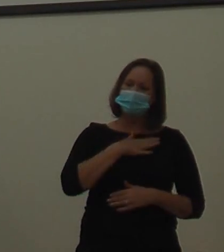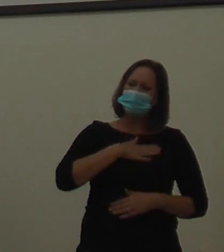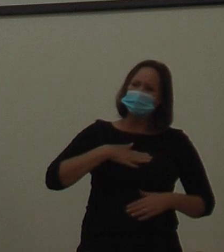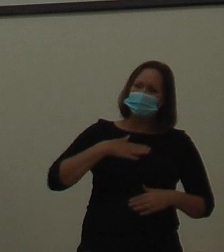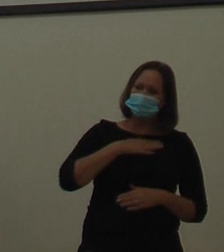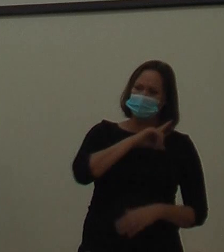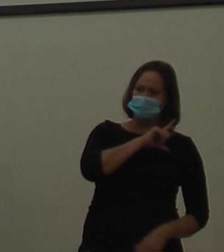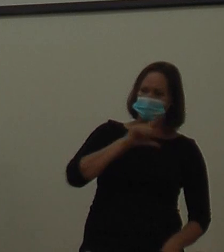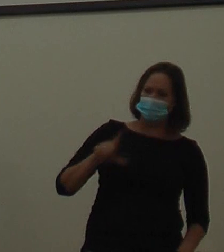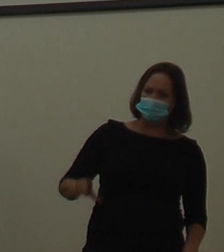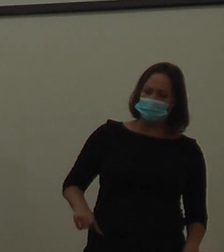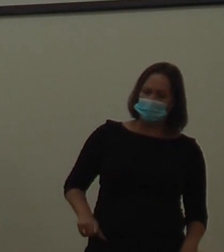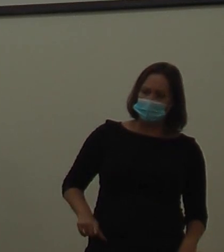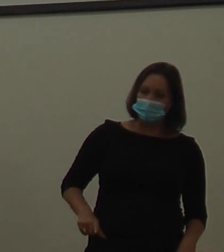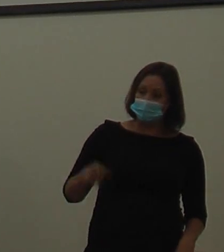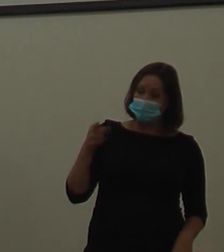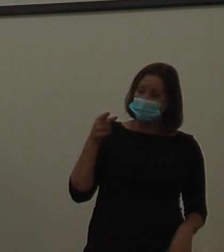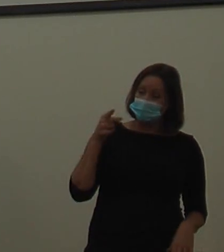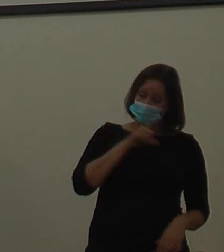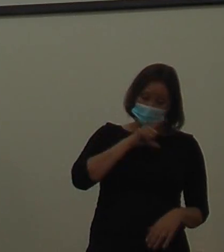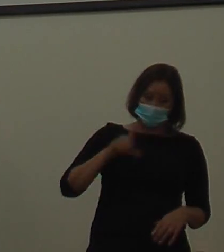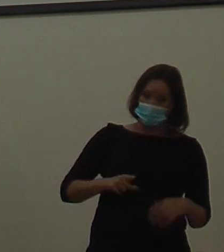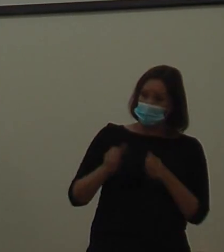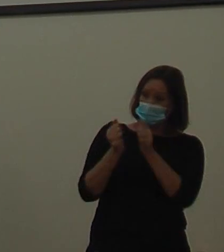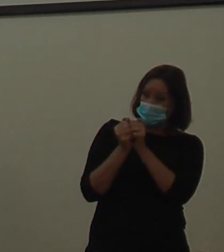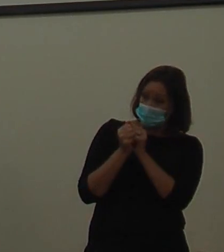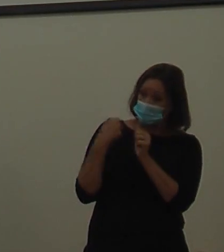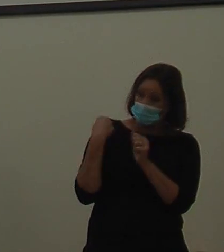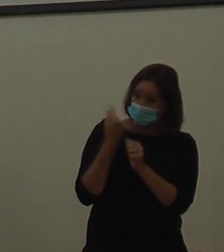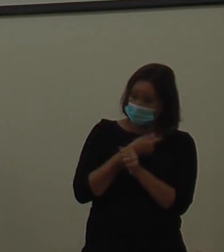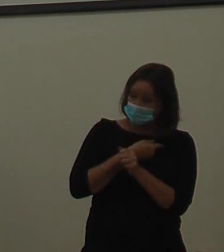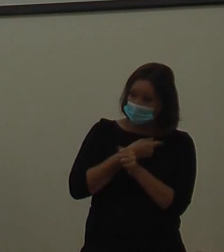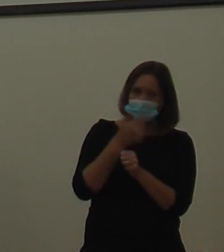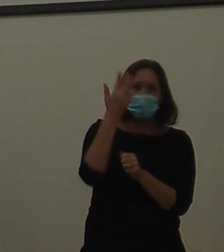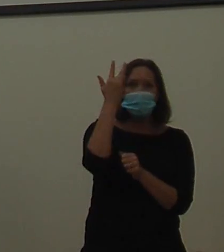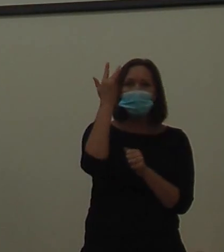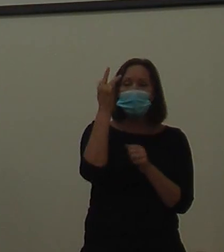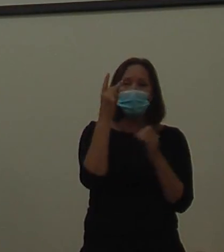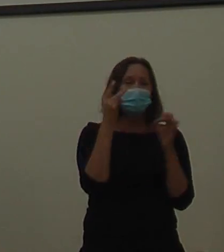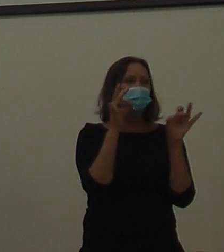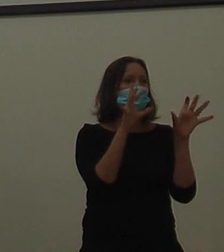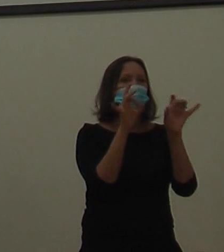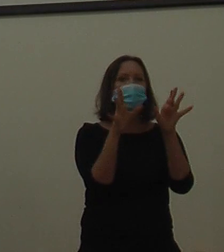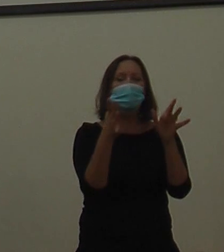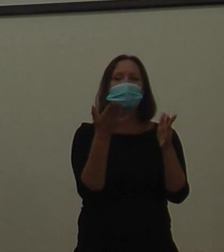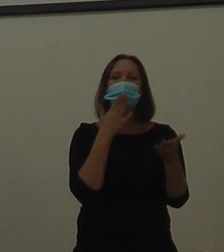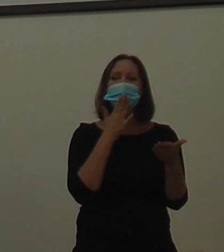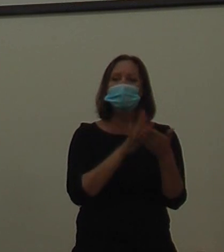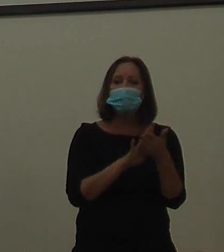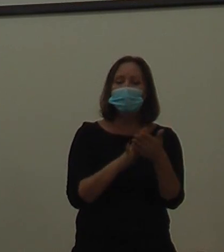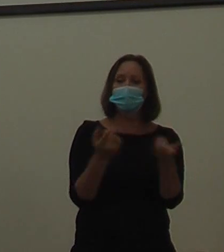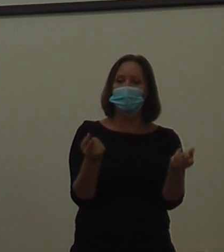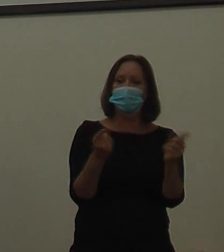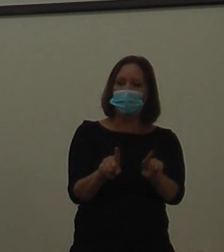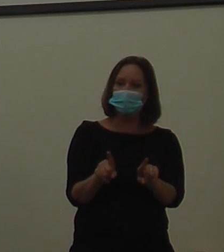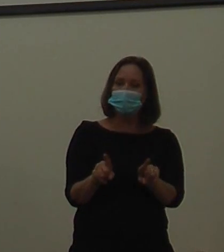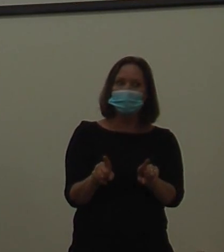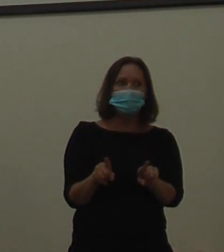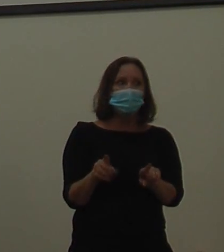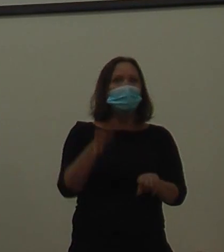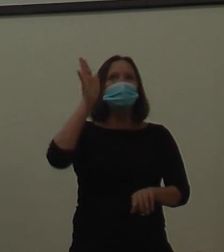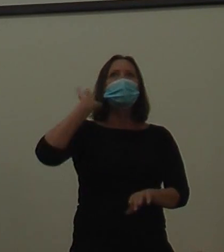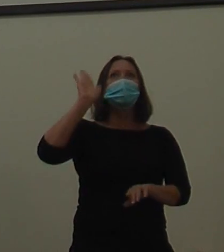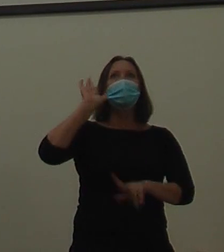is with us, why then has all this happened to us? And where are all the wonderful deeds that our